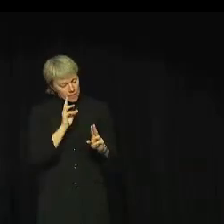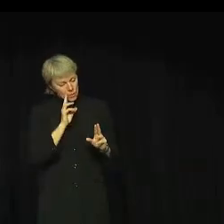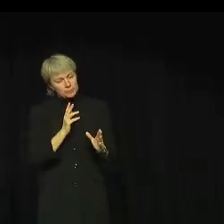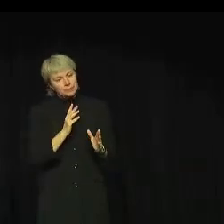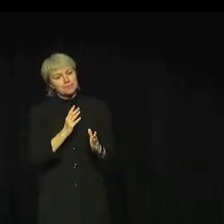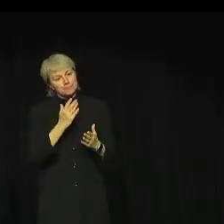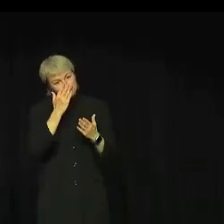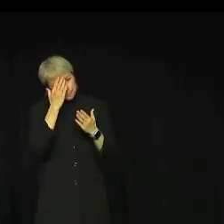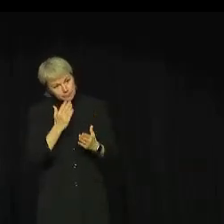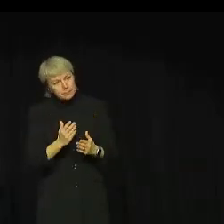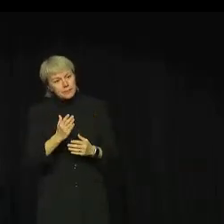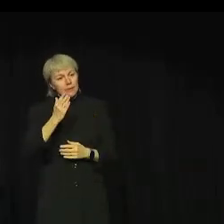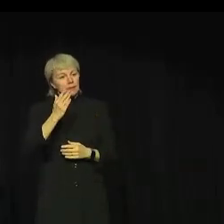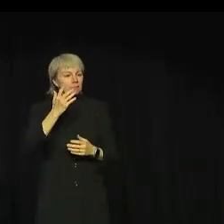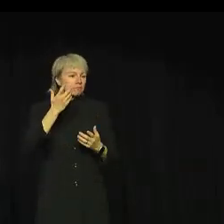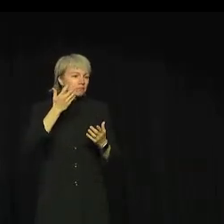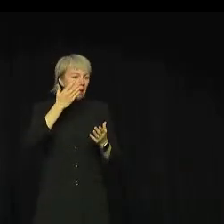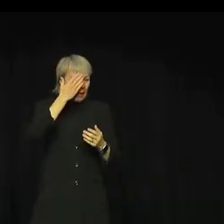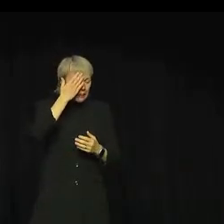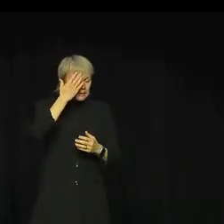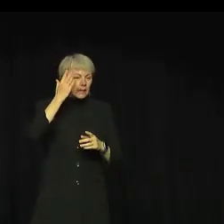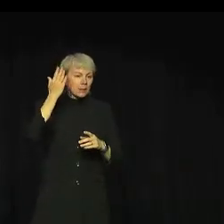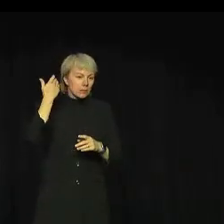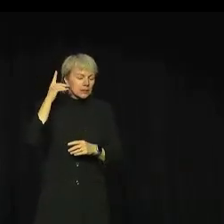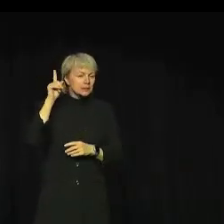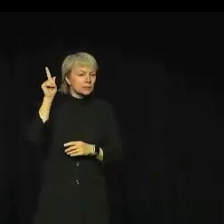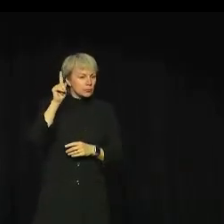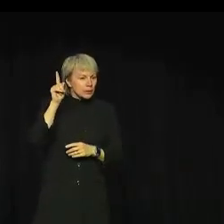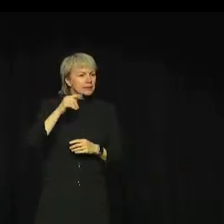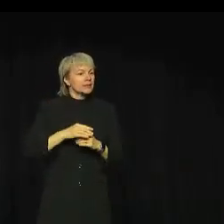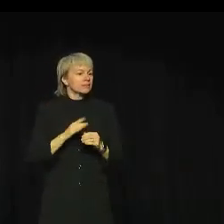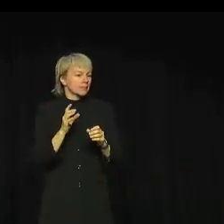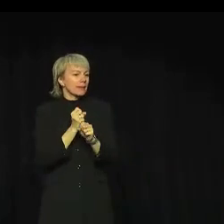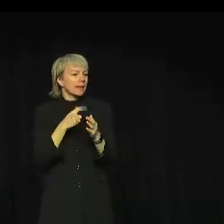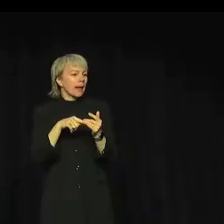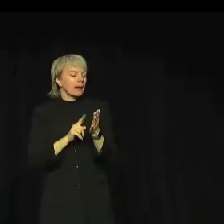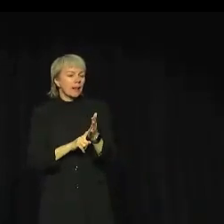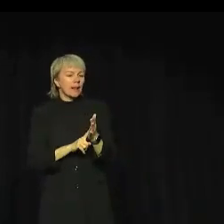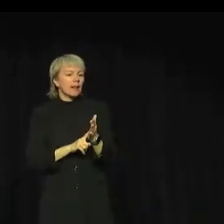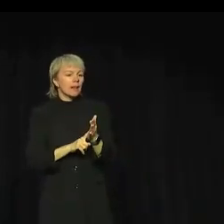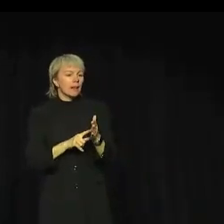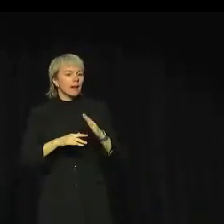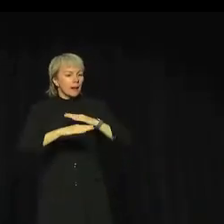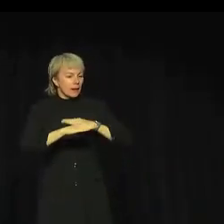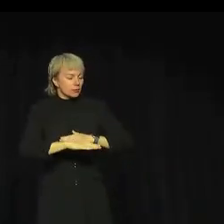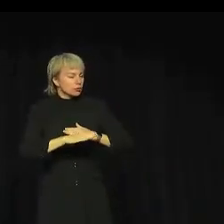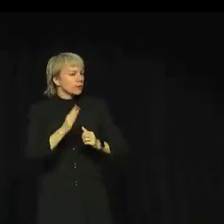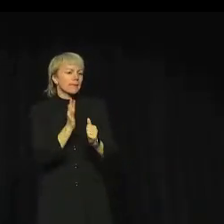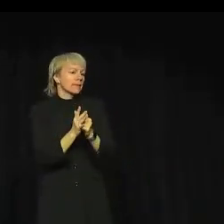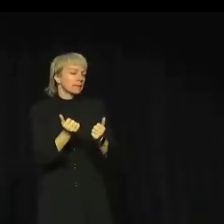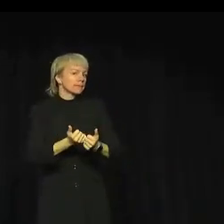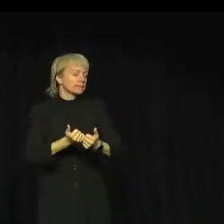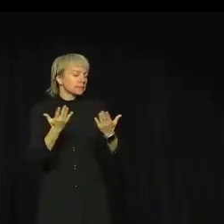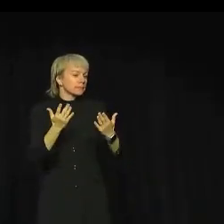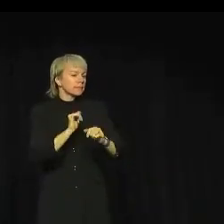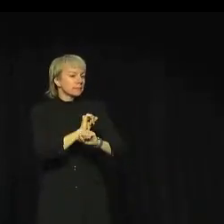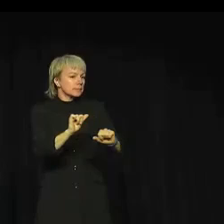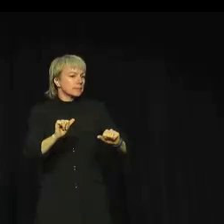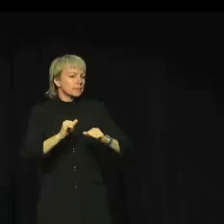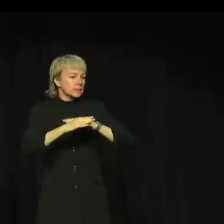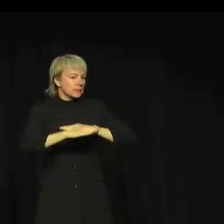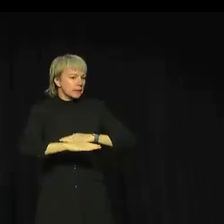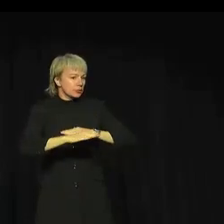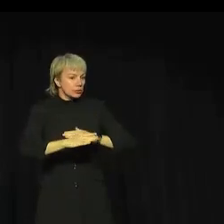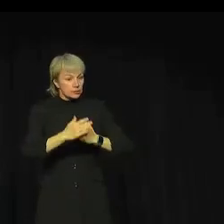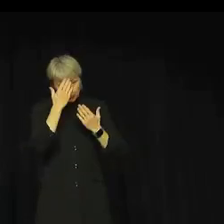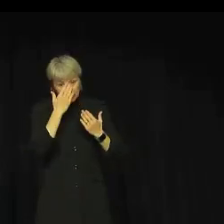elders past and present as we gather here on Gadigal land, land that was never ceded. And I pay my respects to all First Nations people here with us in the